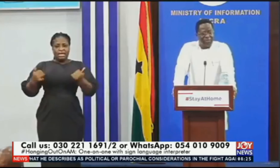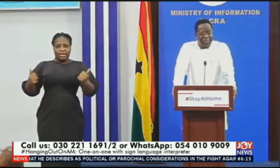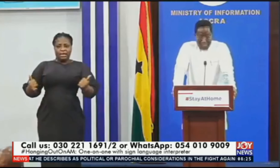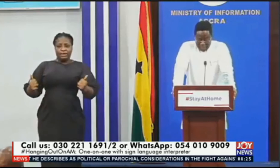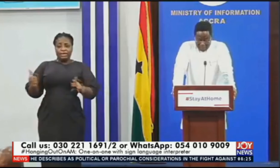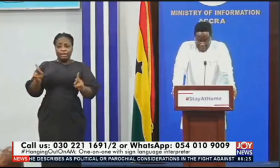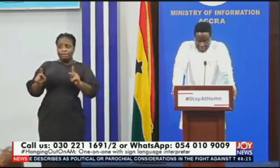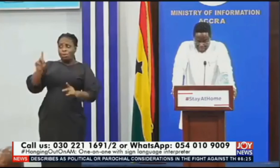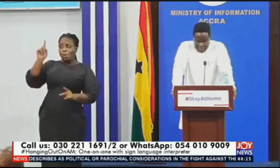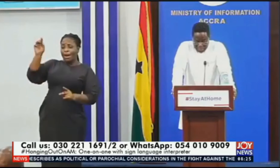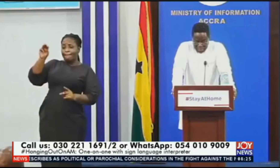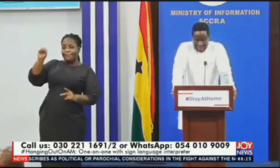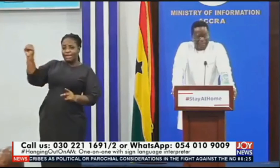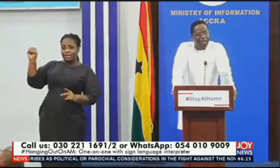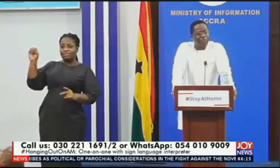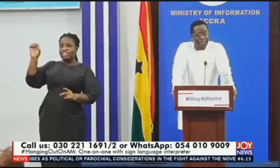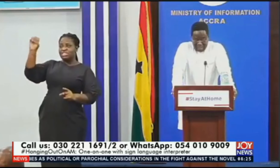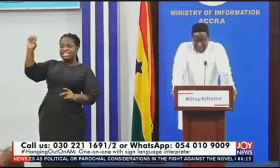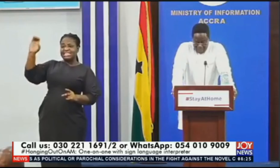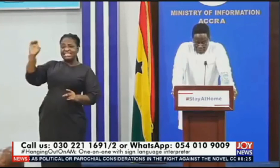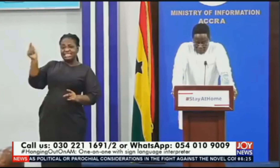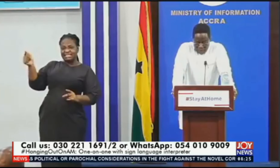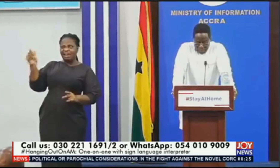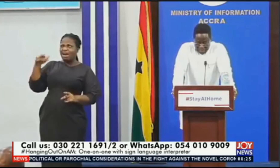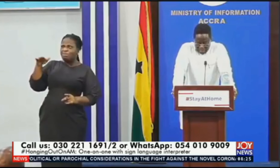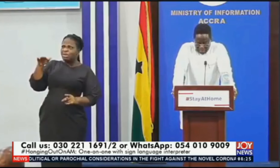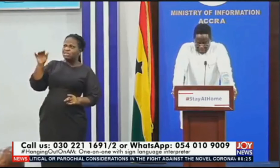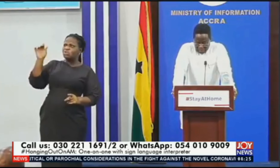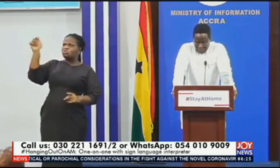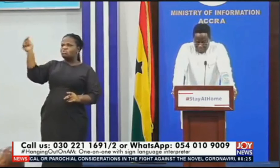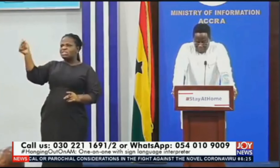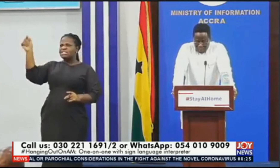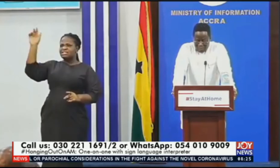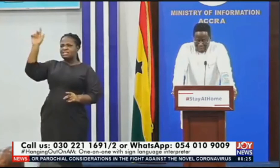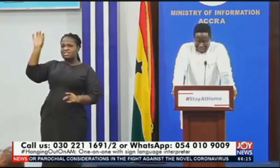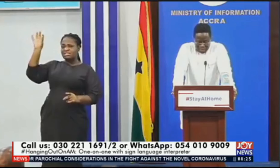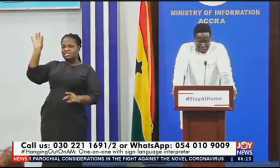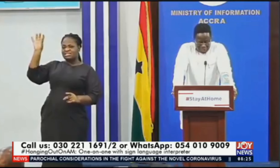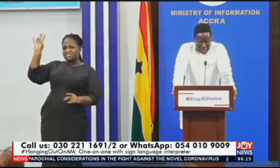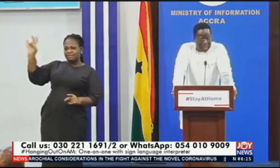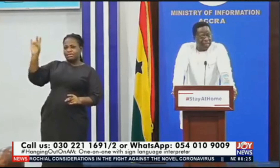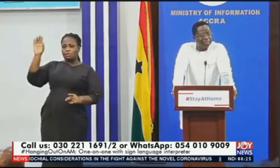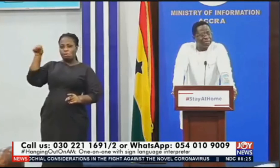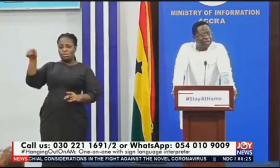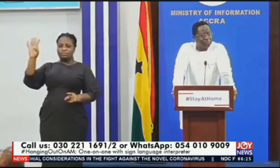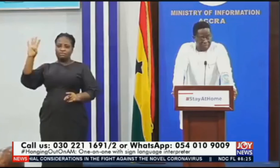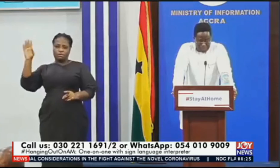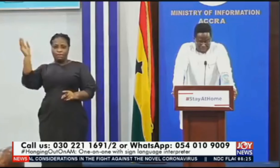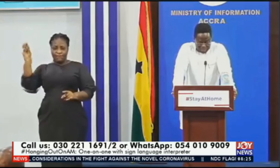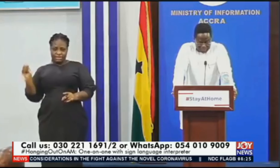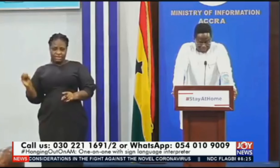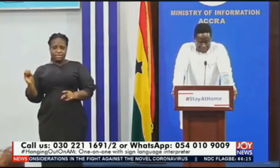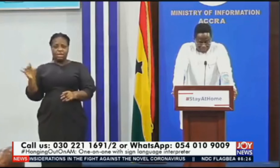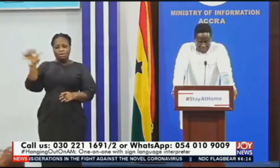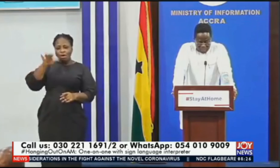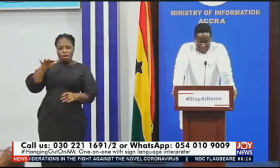The last two events. Okay, and that's it. What's she saying? All right. Okay, so we have Auntie Alice back on the line. Auntie Alice,